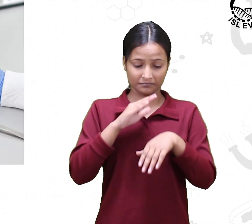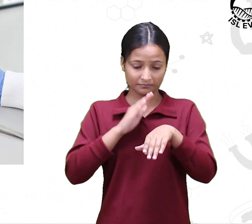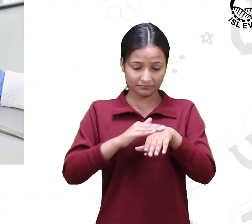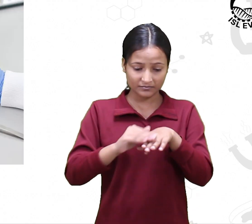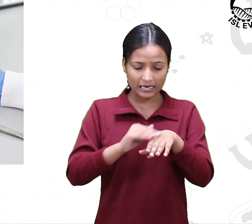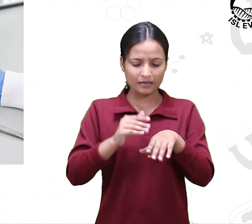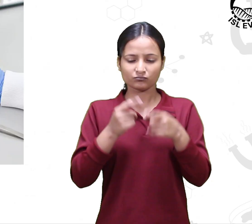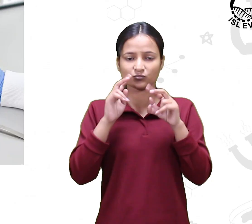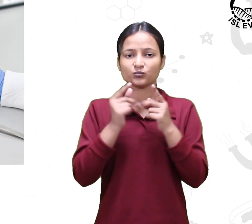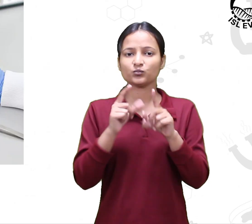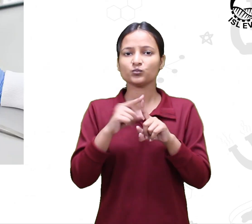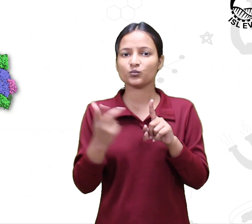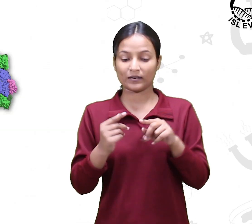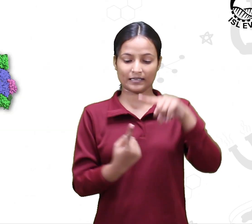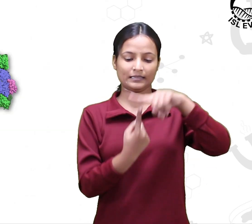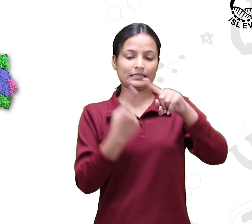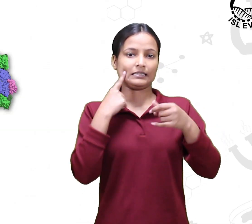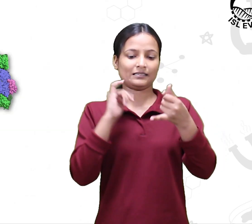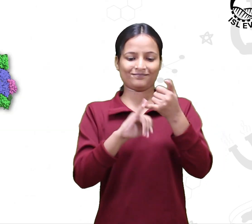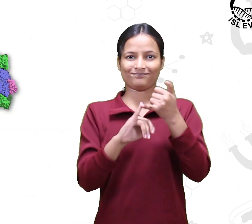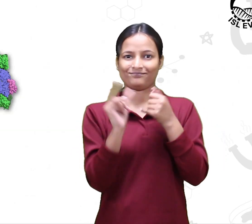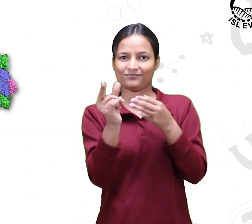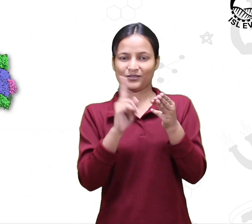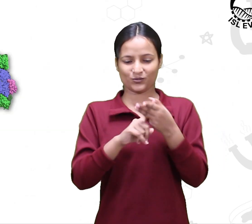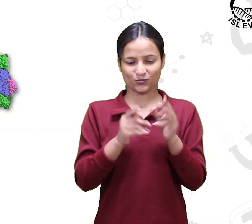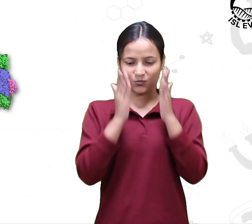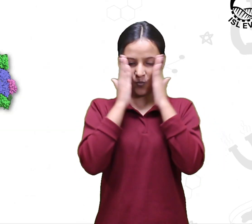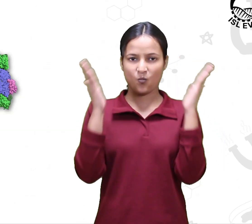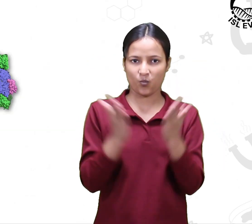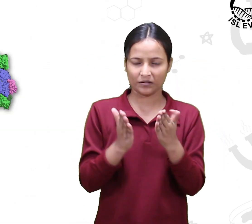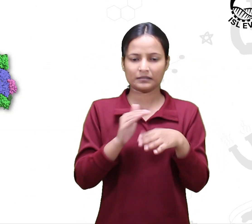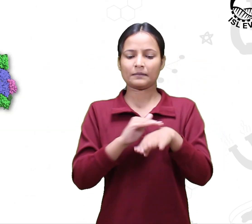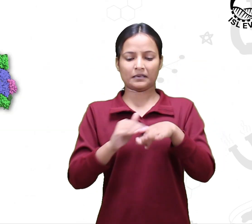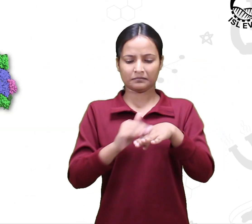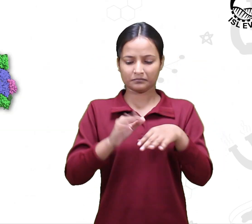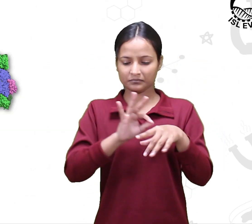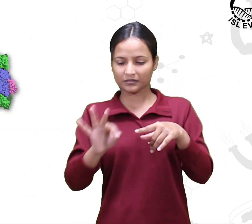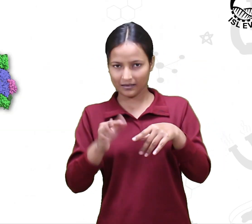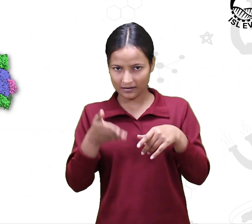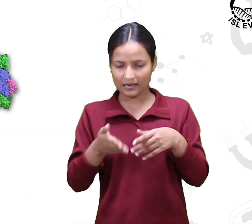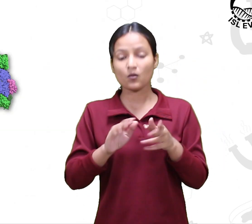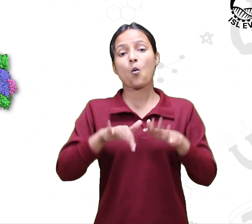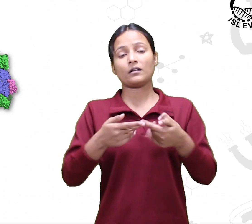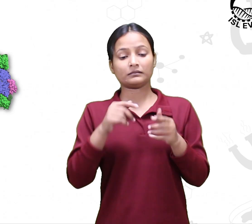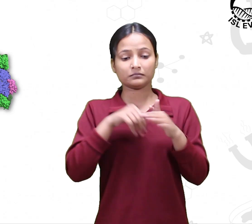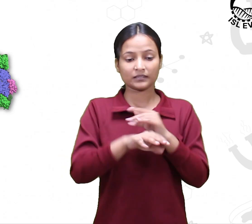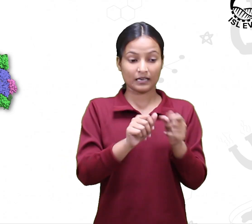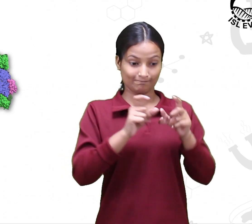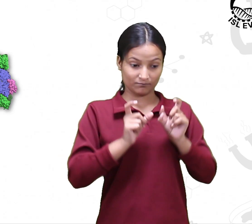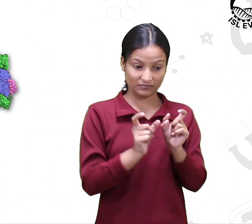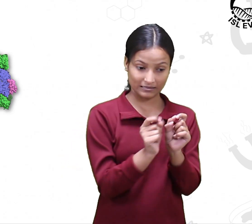take the extracellular matrix that I talked about, the other cells, the normal cells, cancer cells, put them together. It's